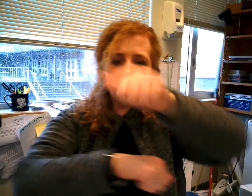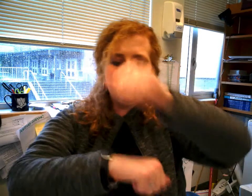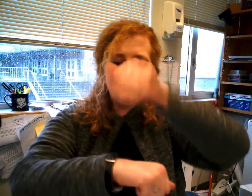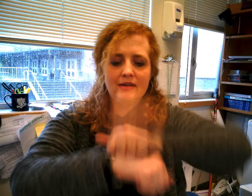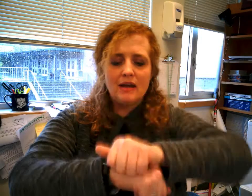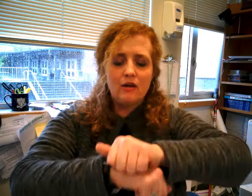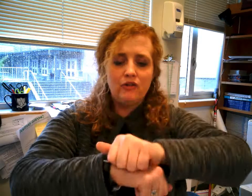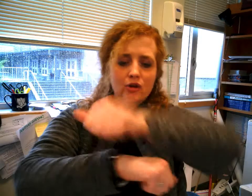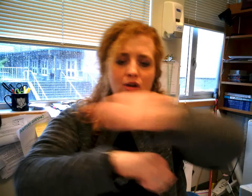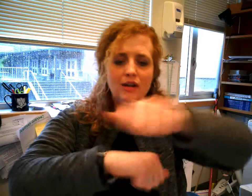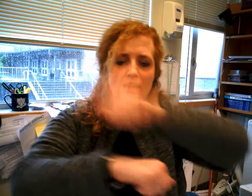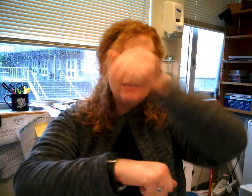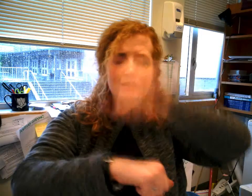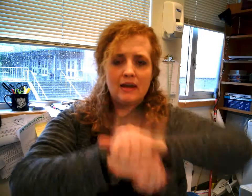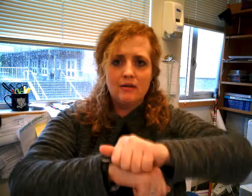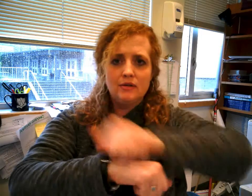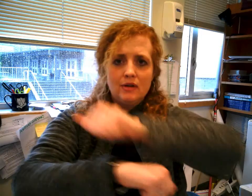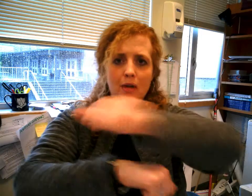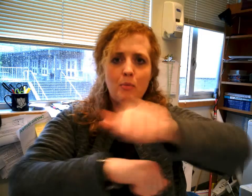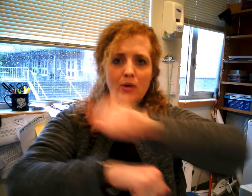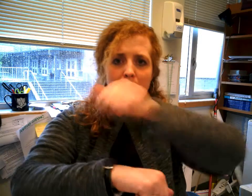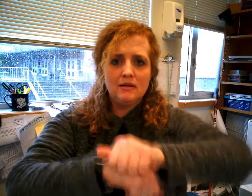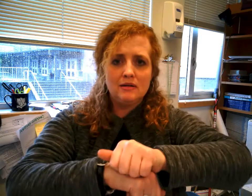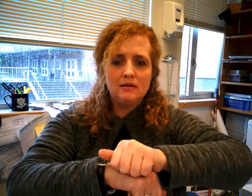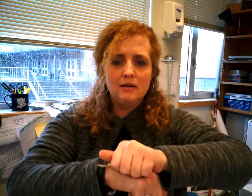is a circle and down. Appointment.